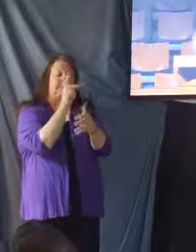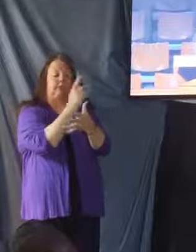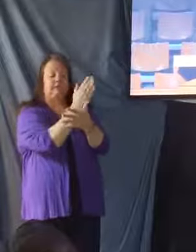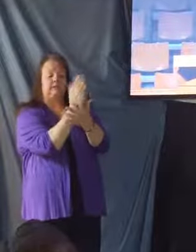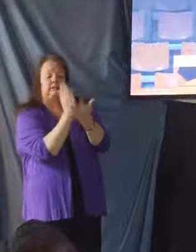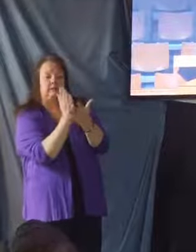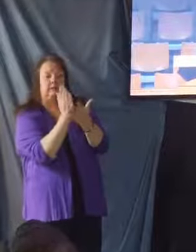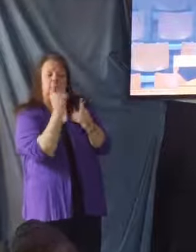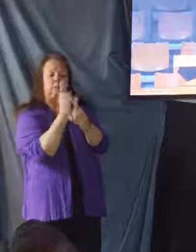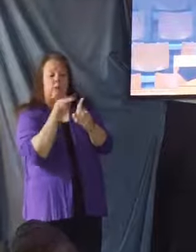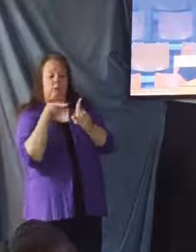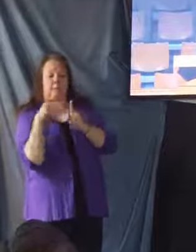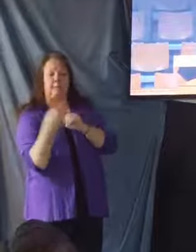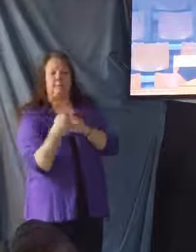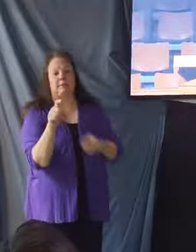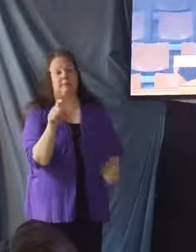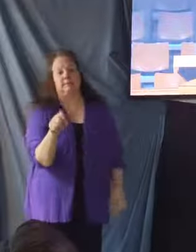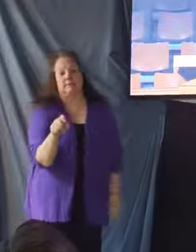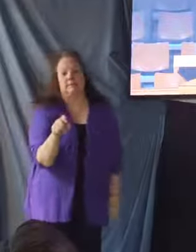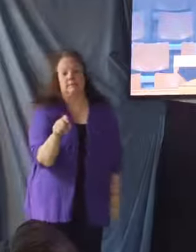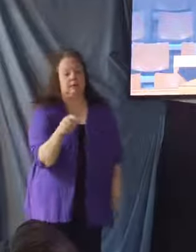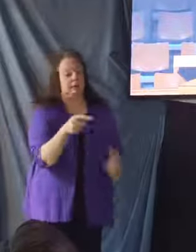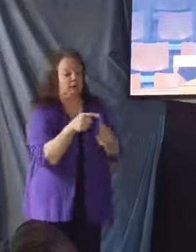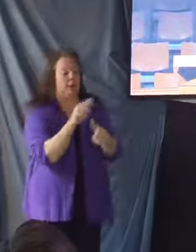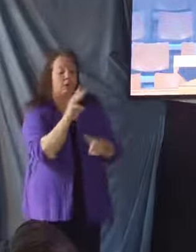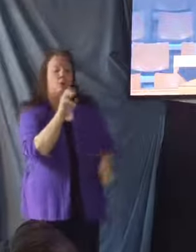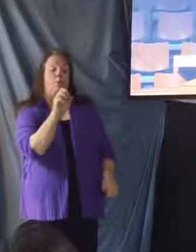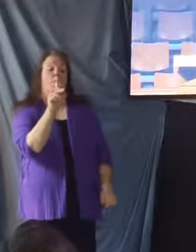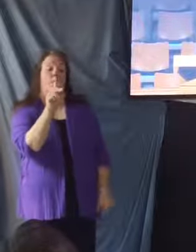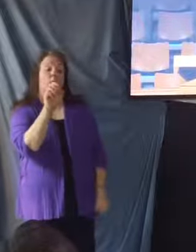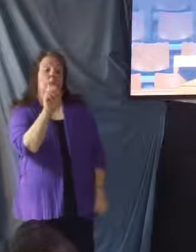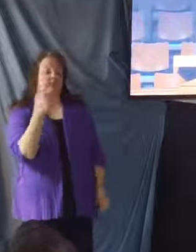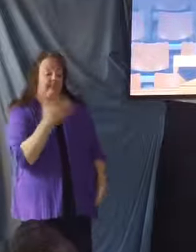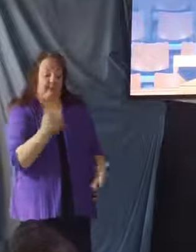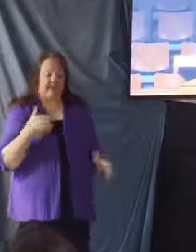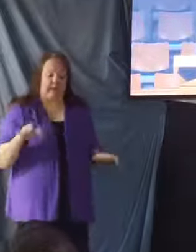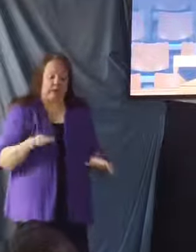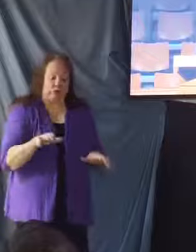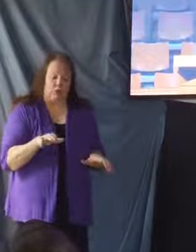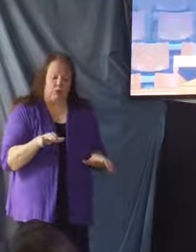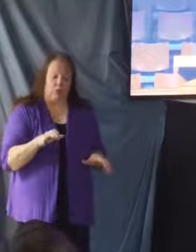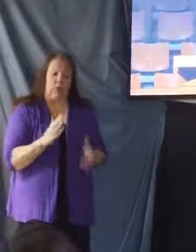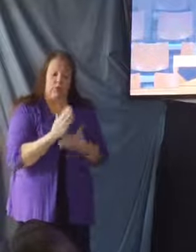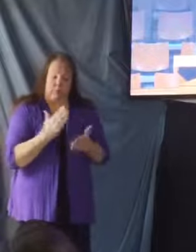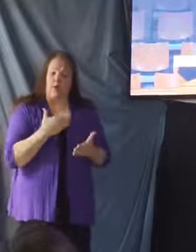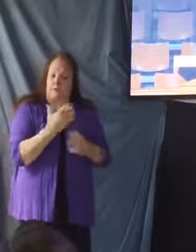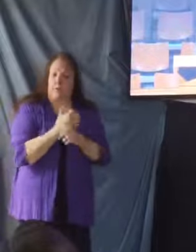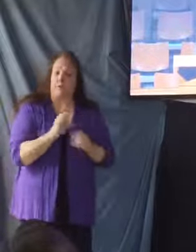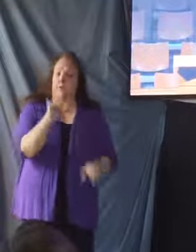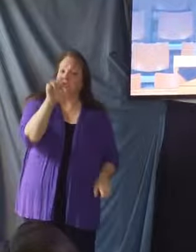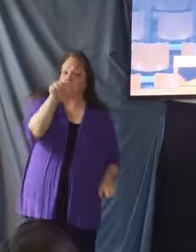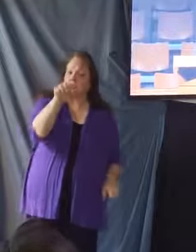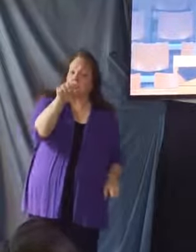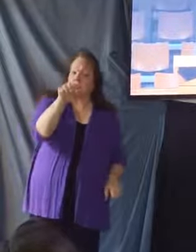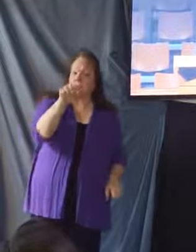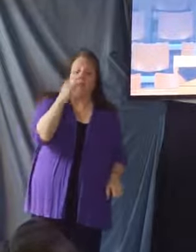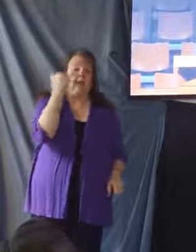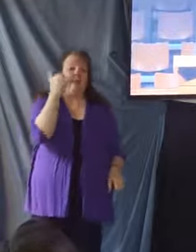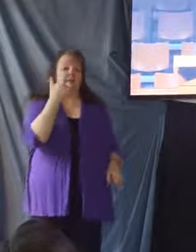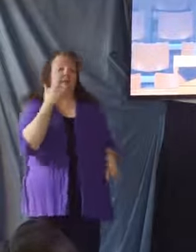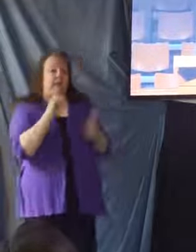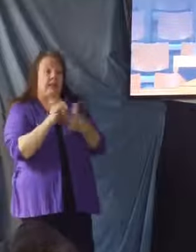in proper perspective. Works are an essential part of our salvation. Now, if I just